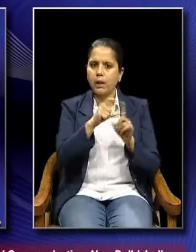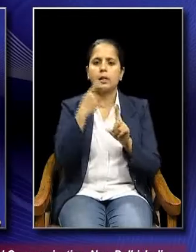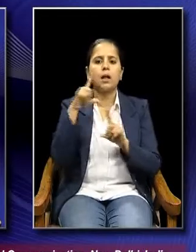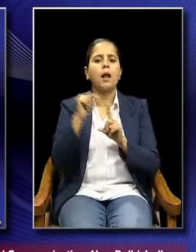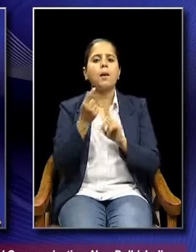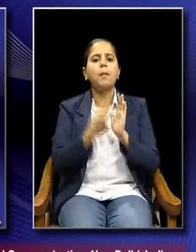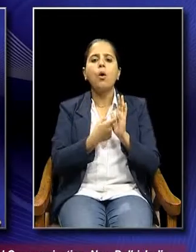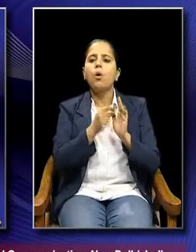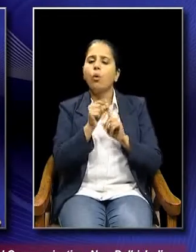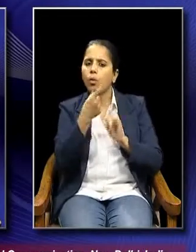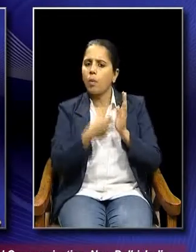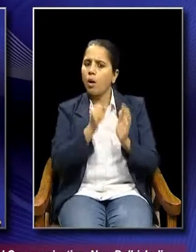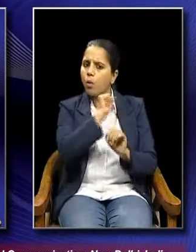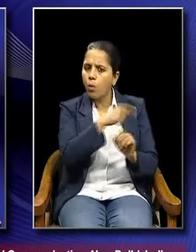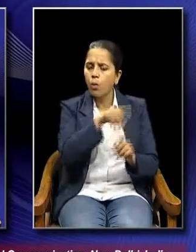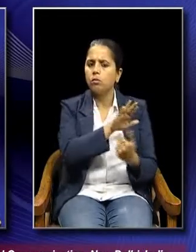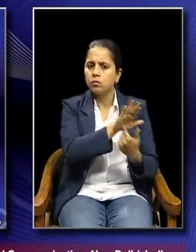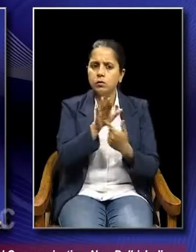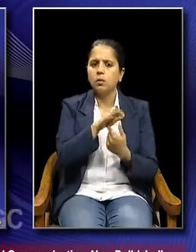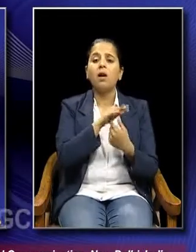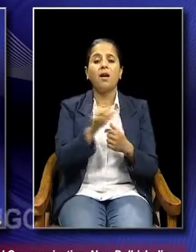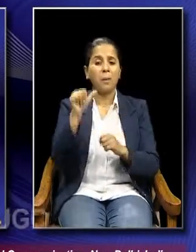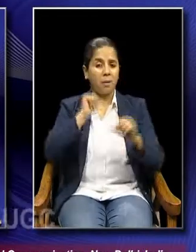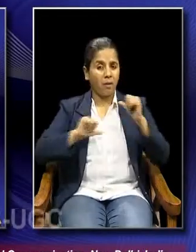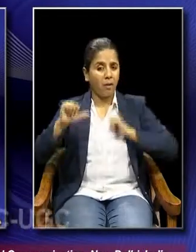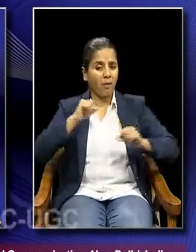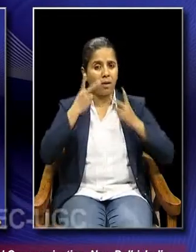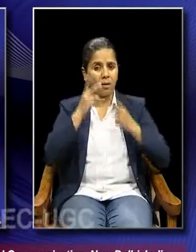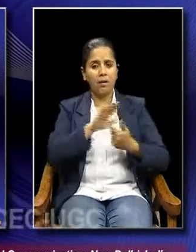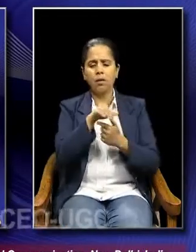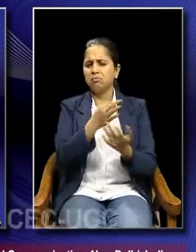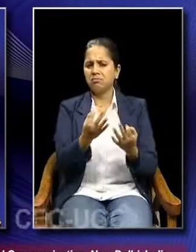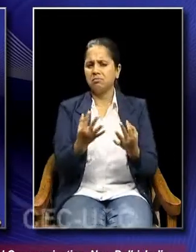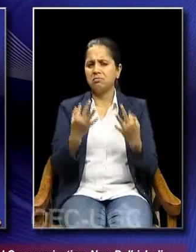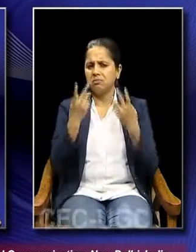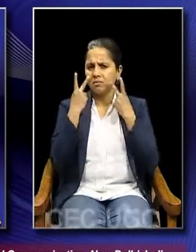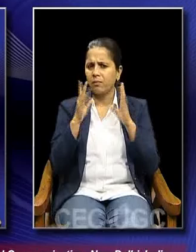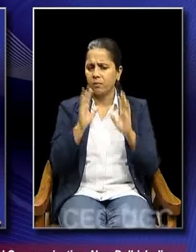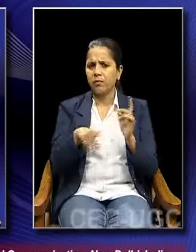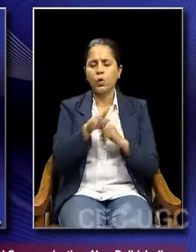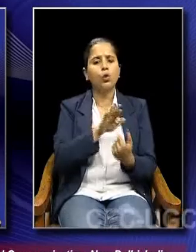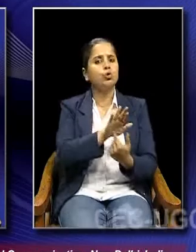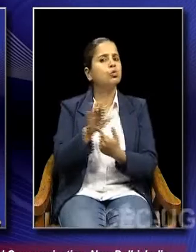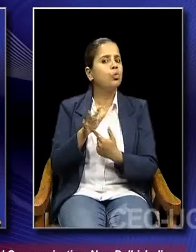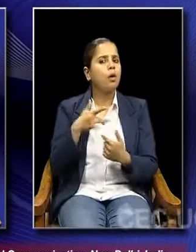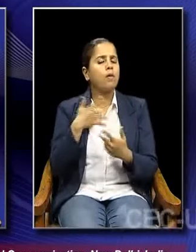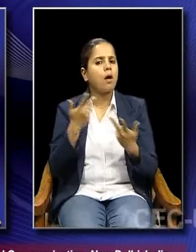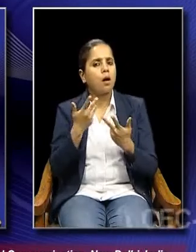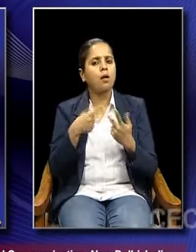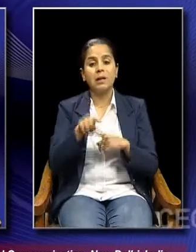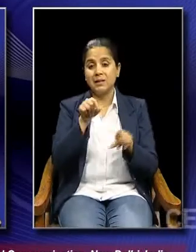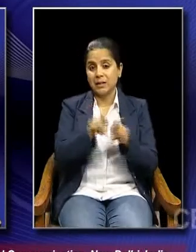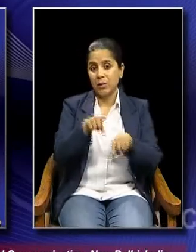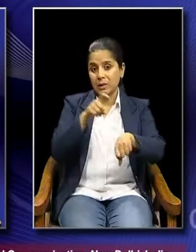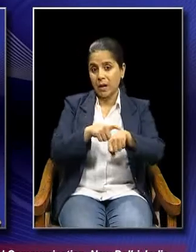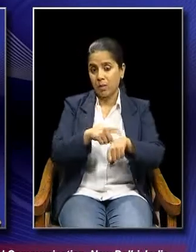made by Bimal Roy. So these kinds of portrayals, they had been remarkable in terms of their presentations, and at the same time